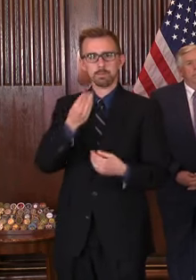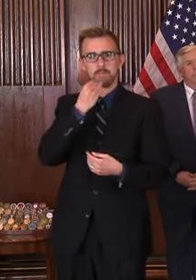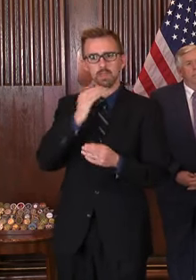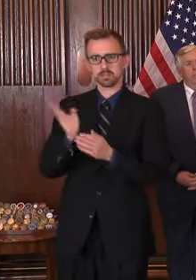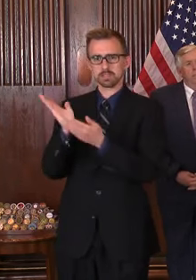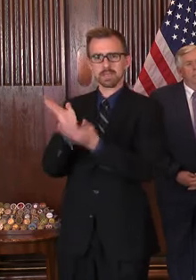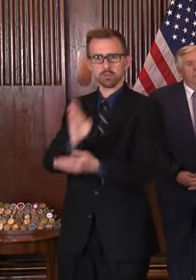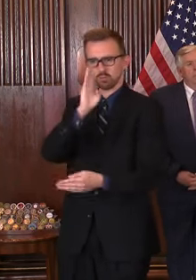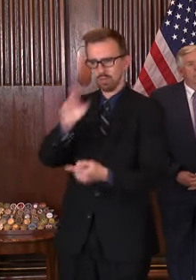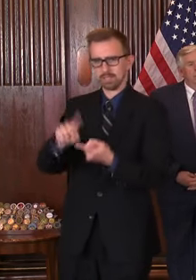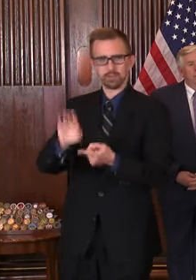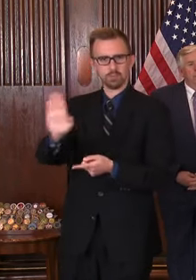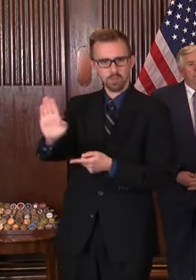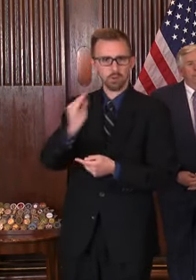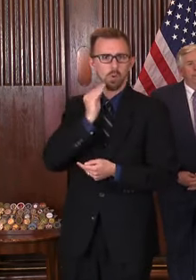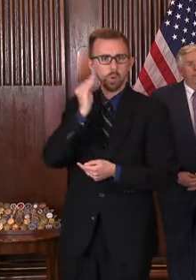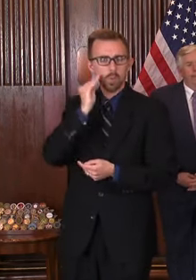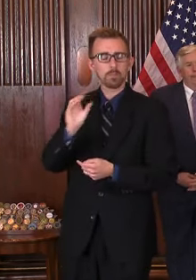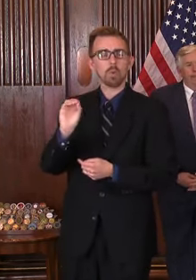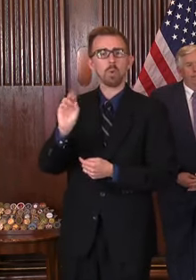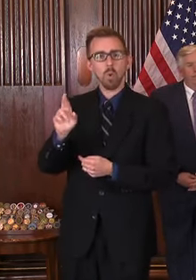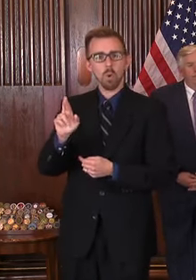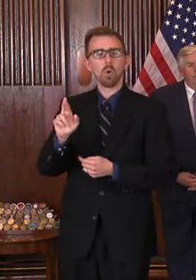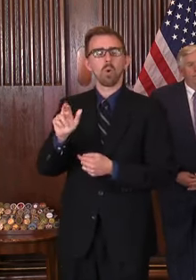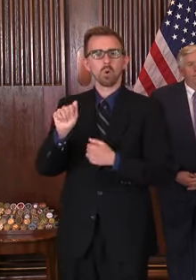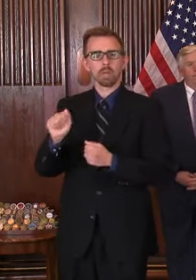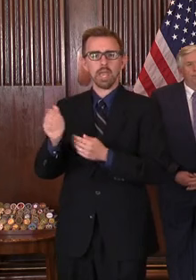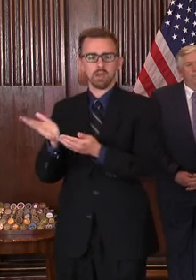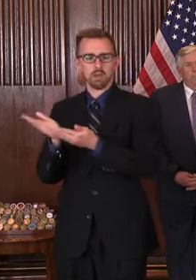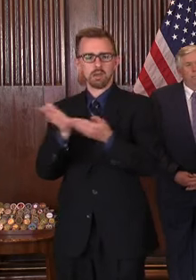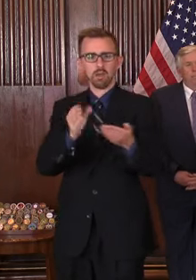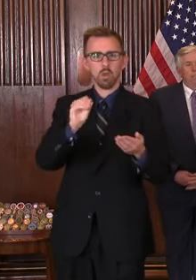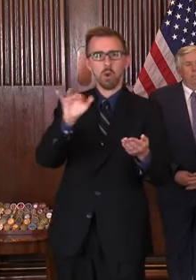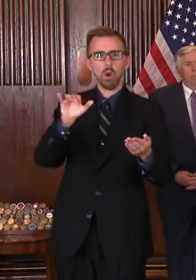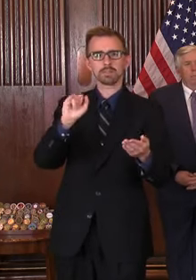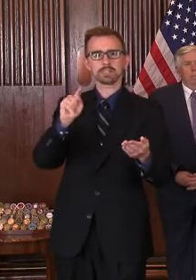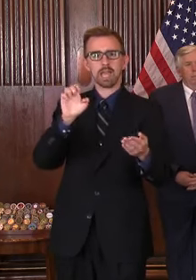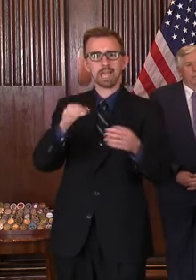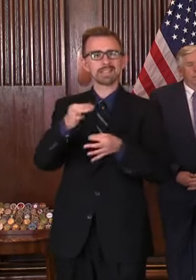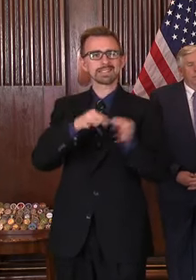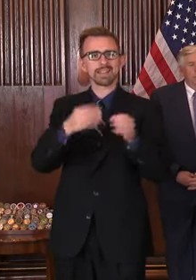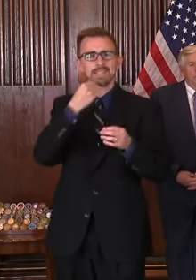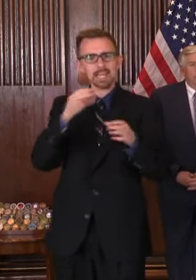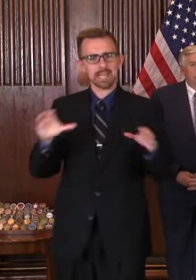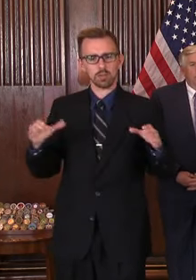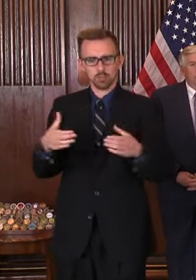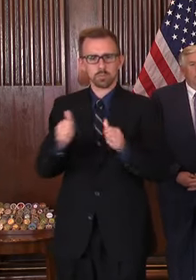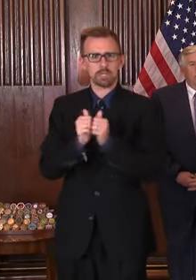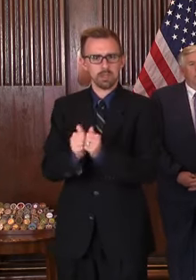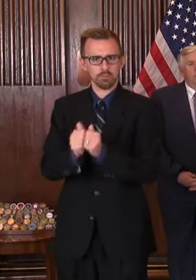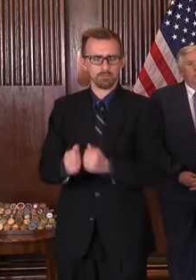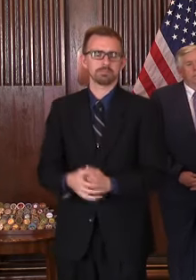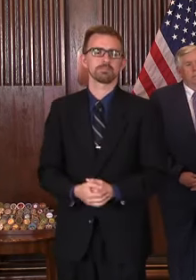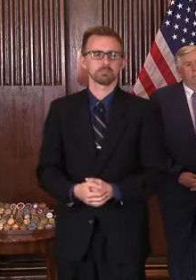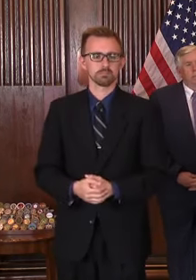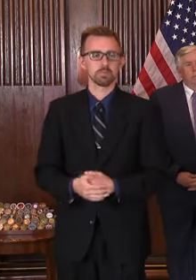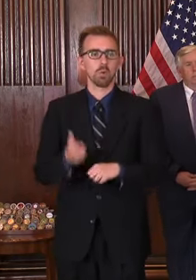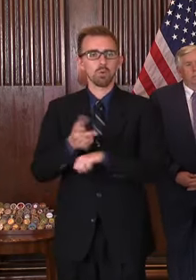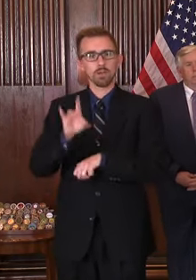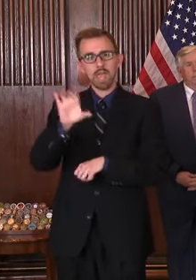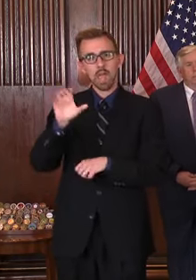delivered directly to their homes or be taken and consumed off-site rather than eaten in a group setting. There are over 800